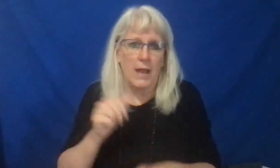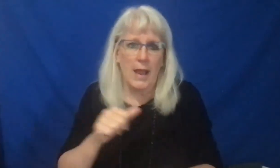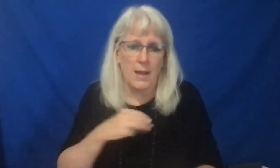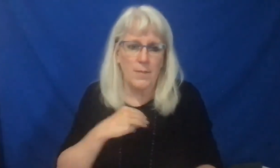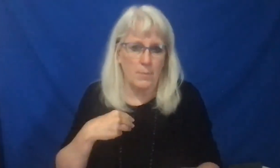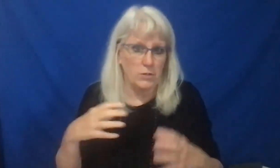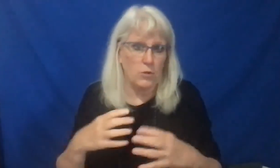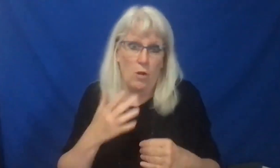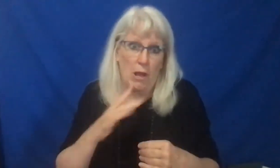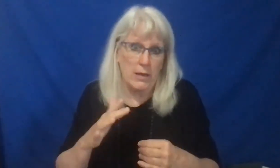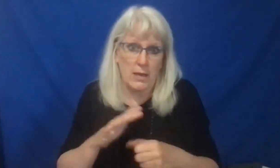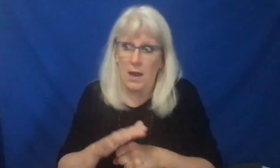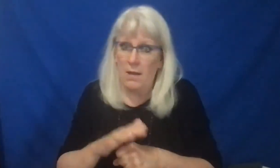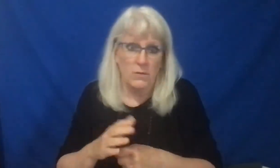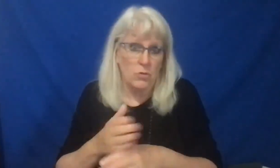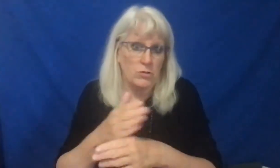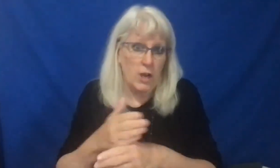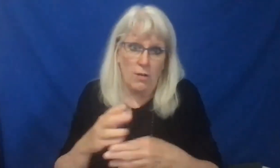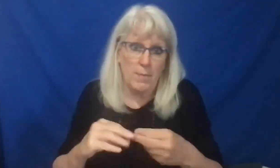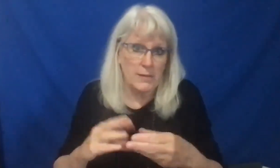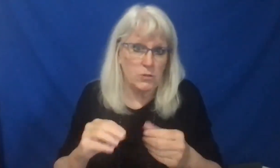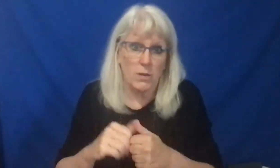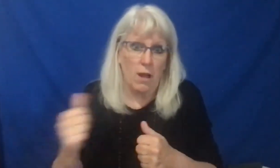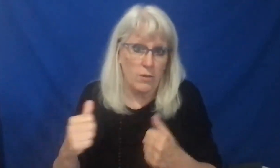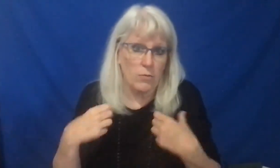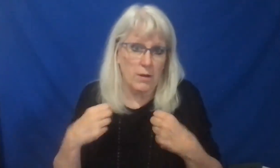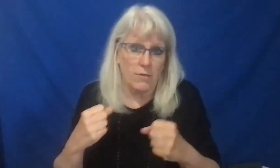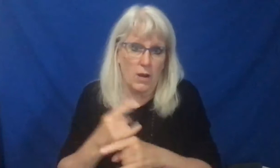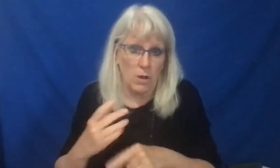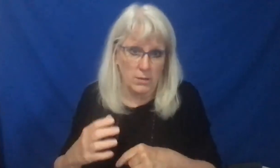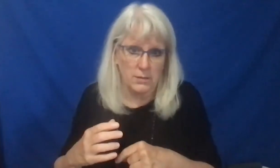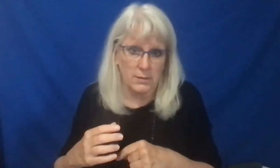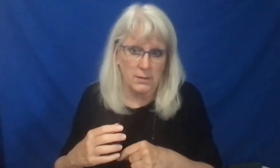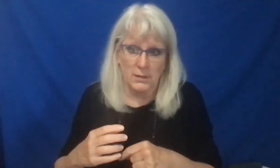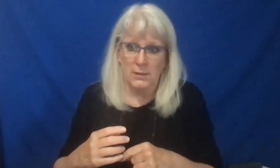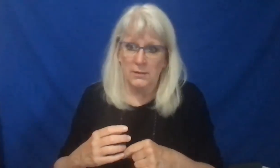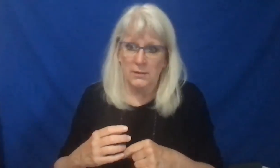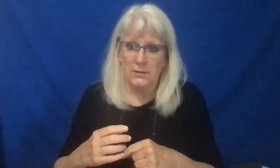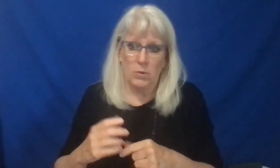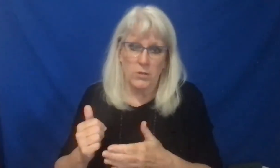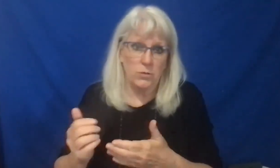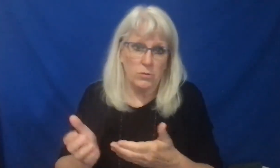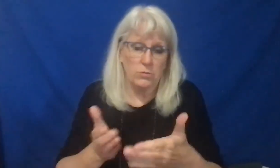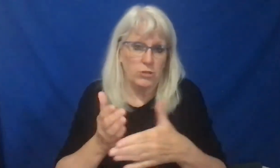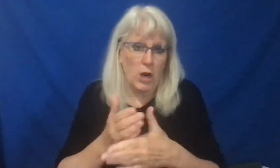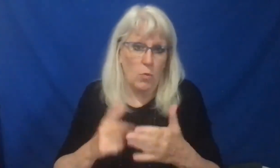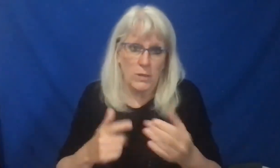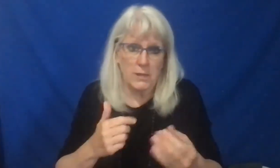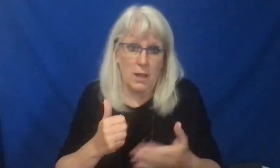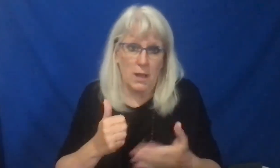message from other recovering alcoholics. And we want to pass on what was really given to us in our own way. And this message that was given to us is a